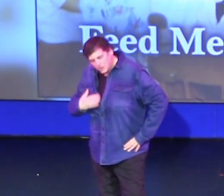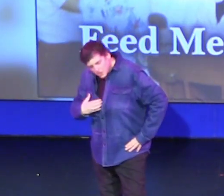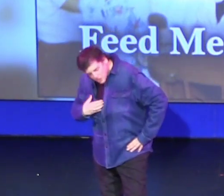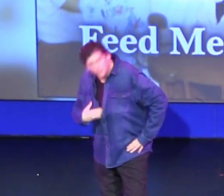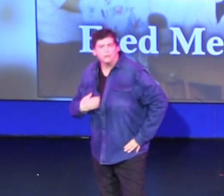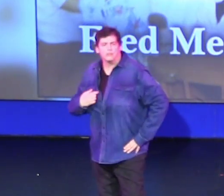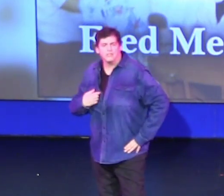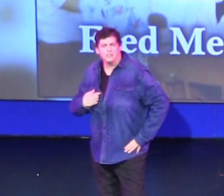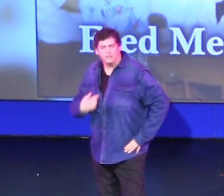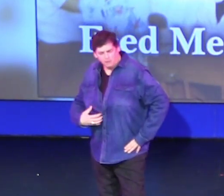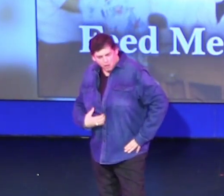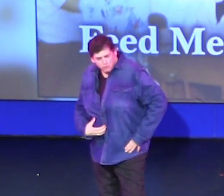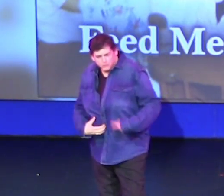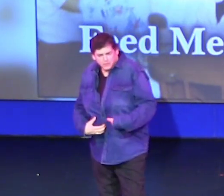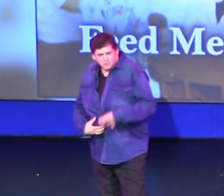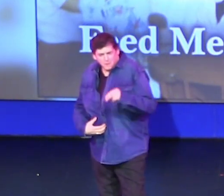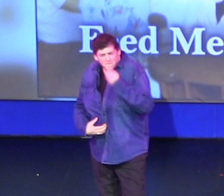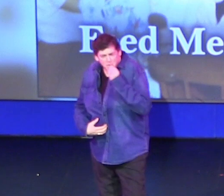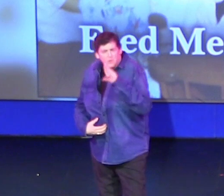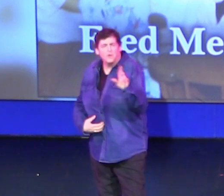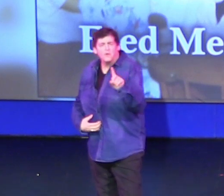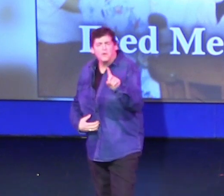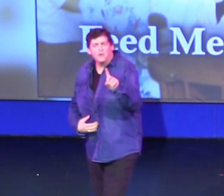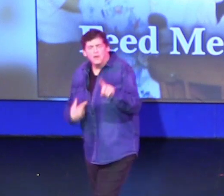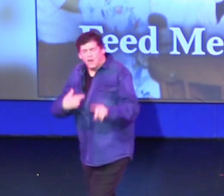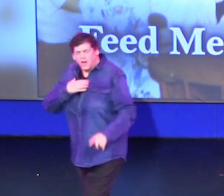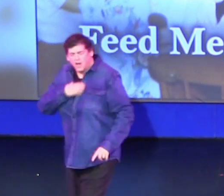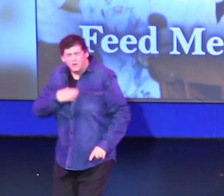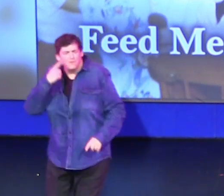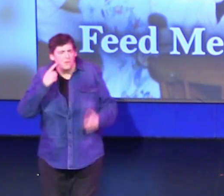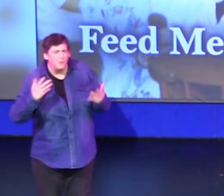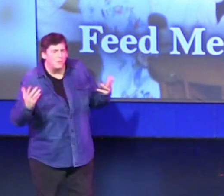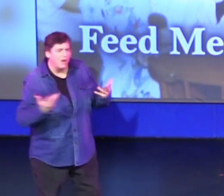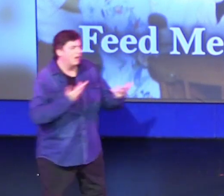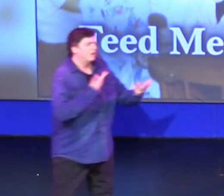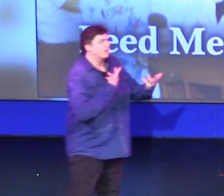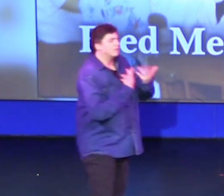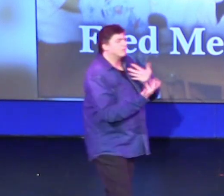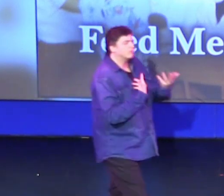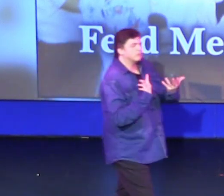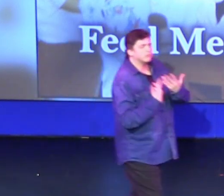I have always been hungry, but not hungry for food. Hungry